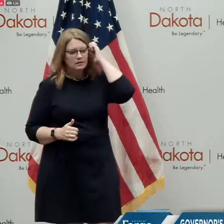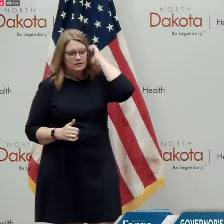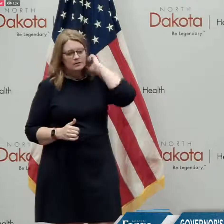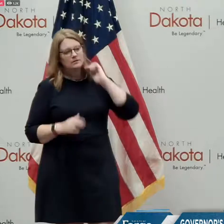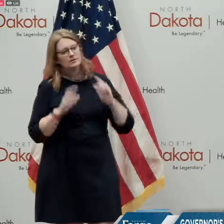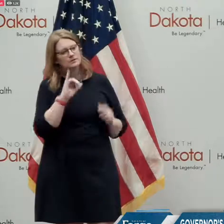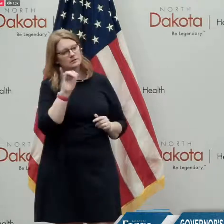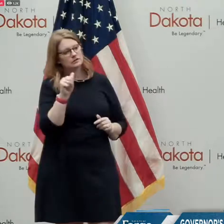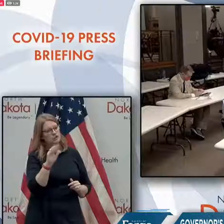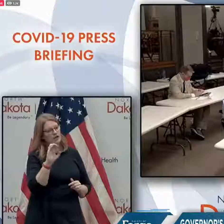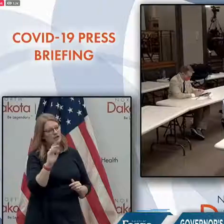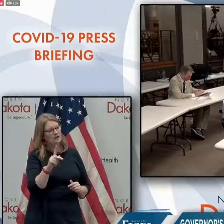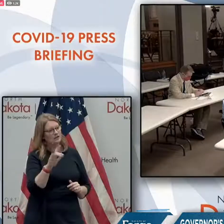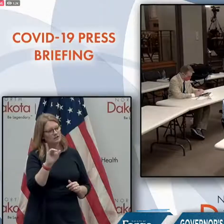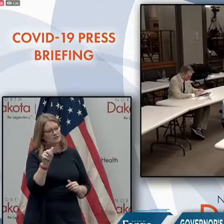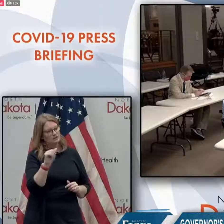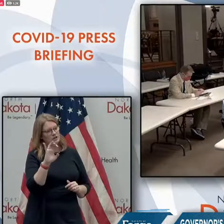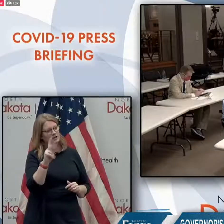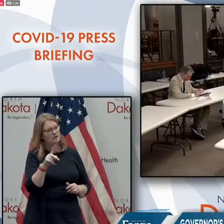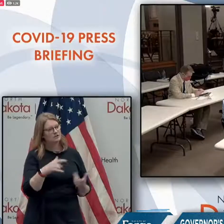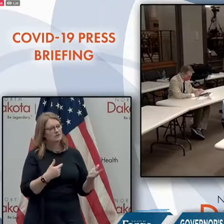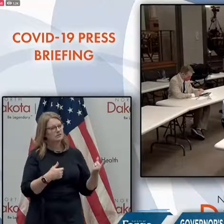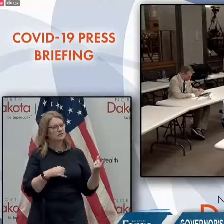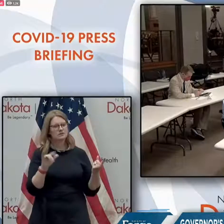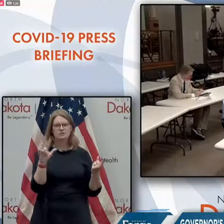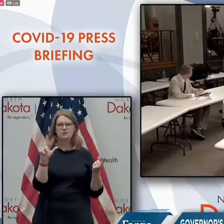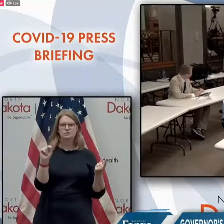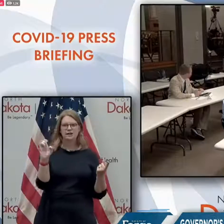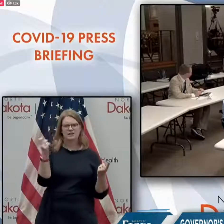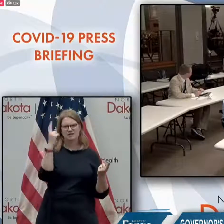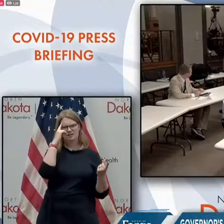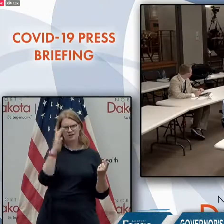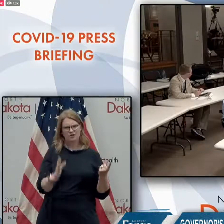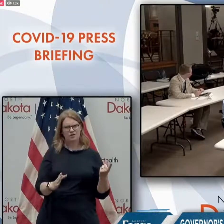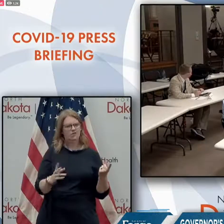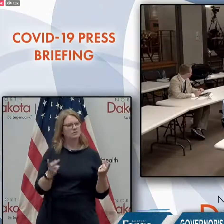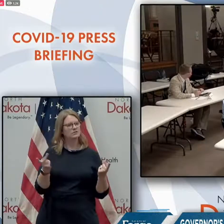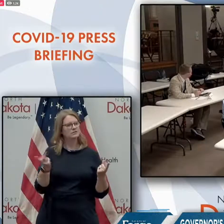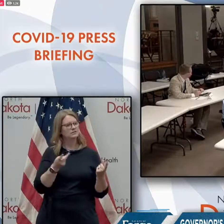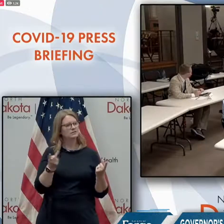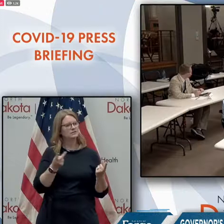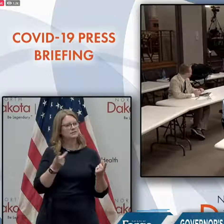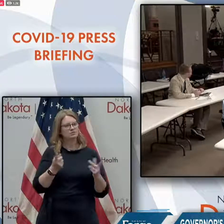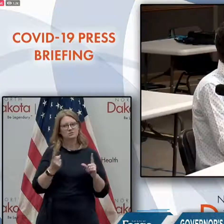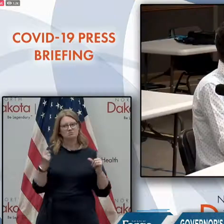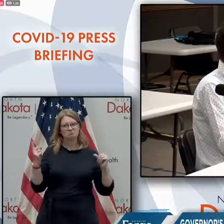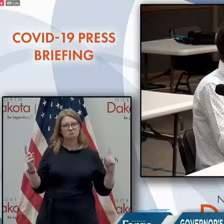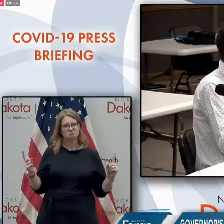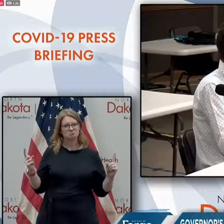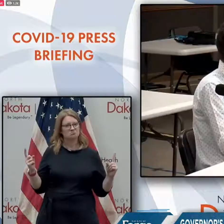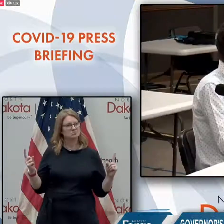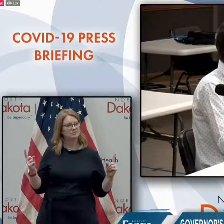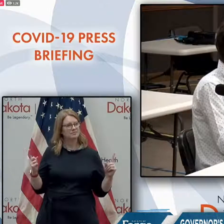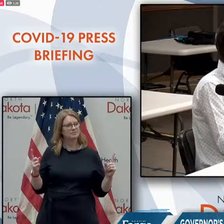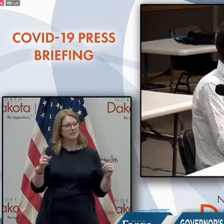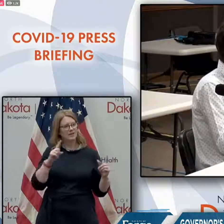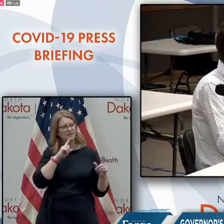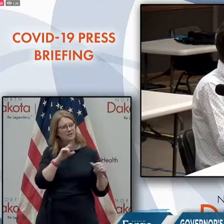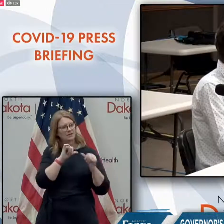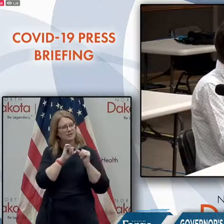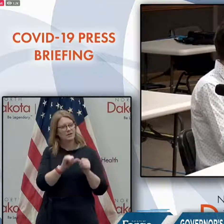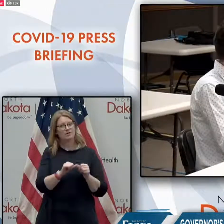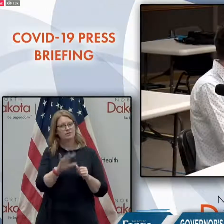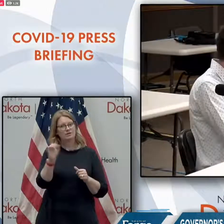Jack. What has the Lieutenant Governor been doing these days, and are you two keeping a distance to ensure the continuity of